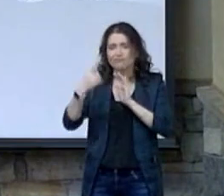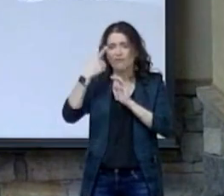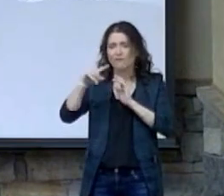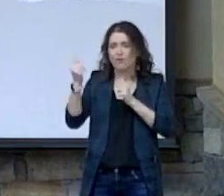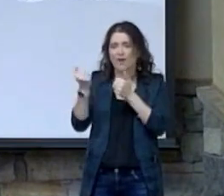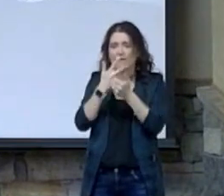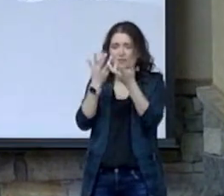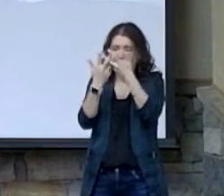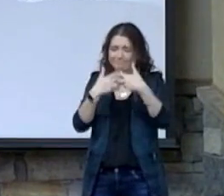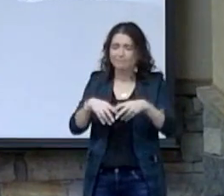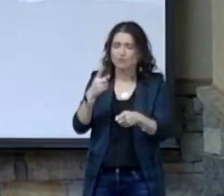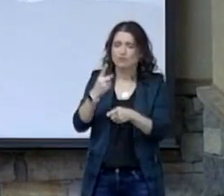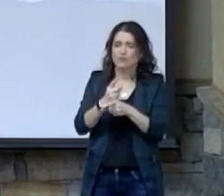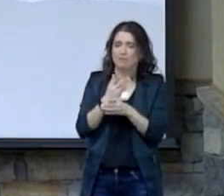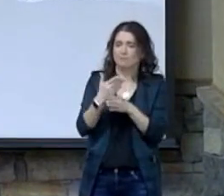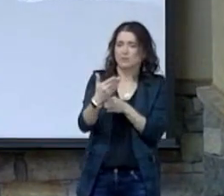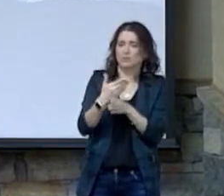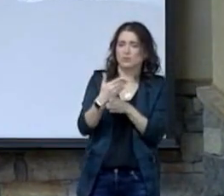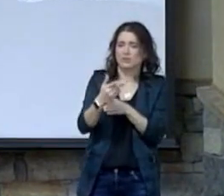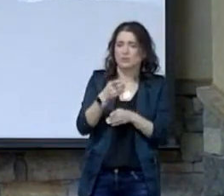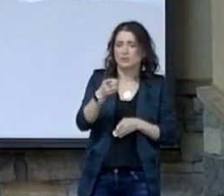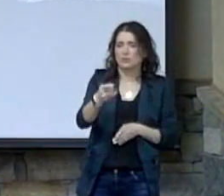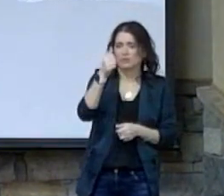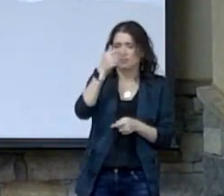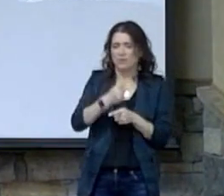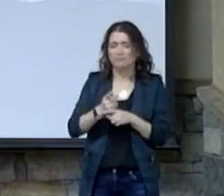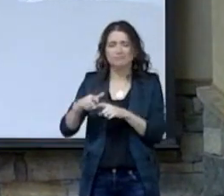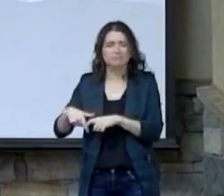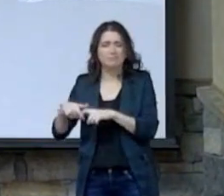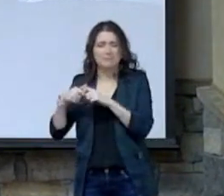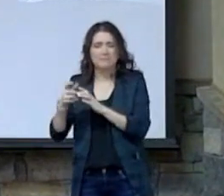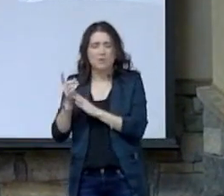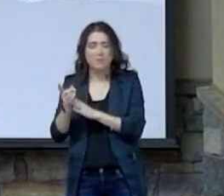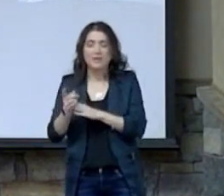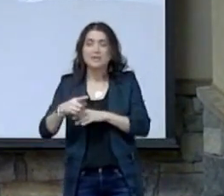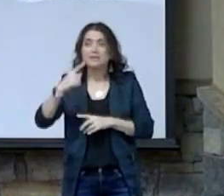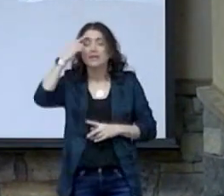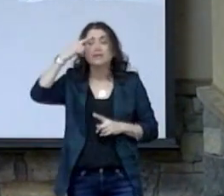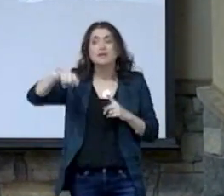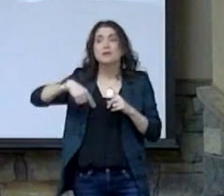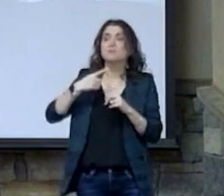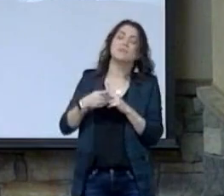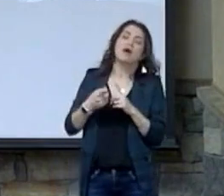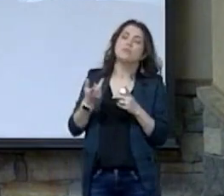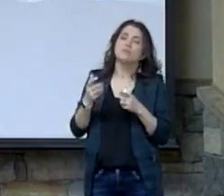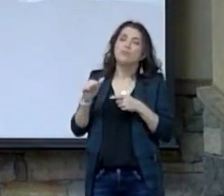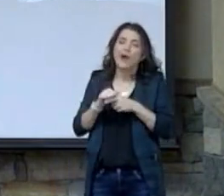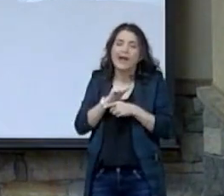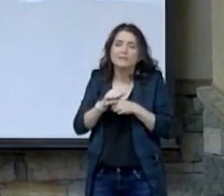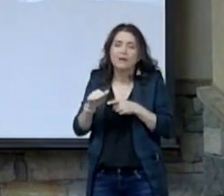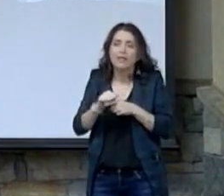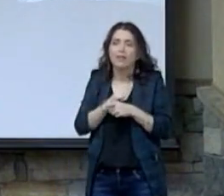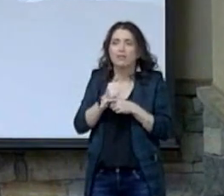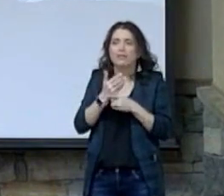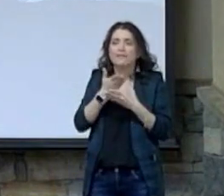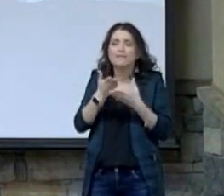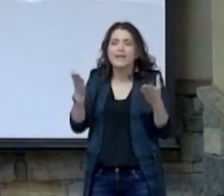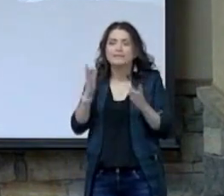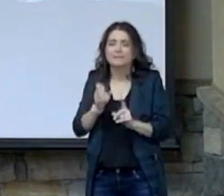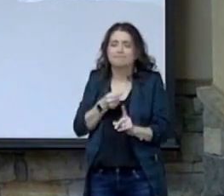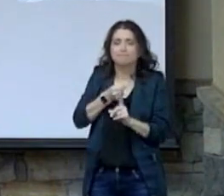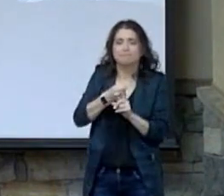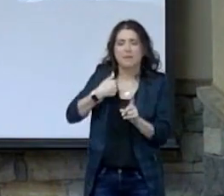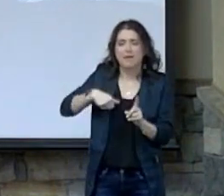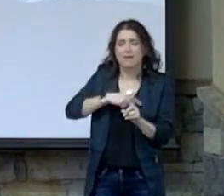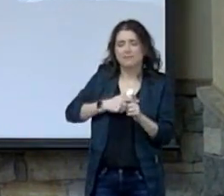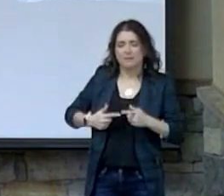brother. So let's pause for a moment. Let's just think about practical things that impact us in our